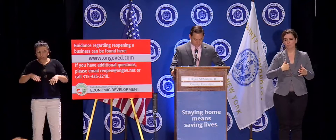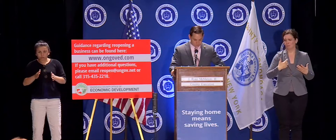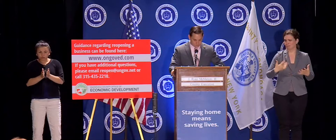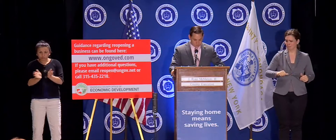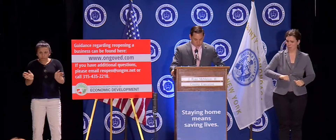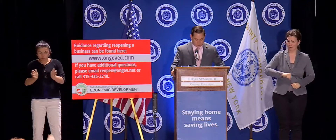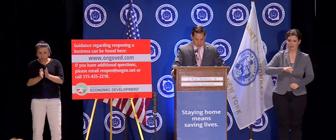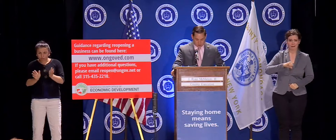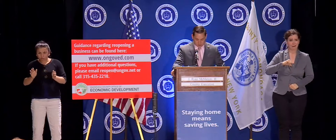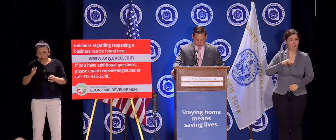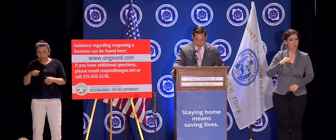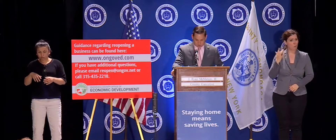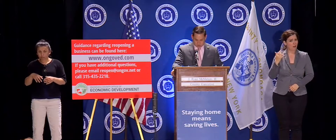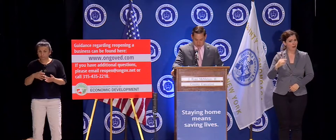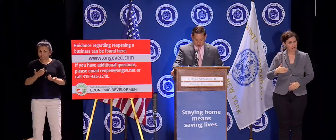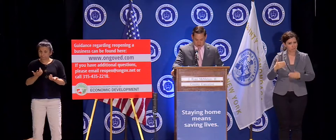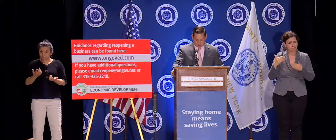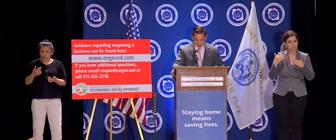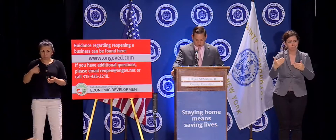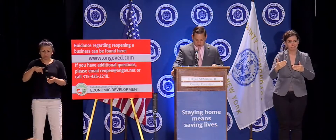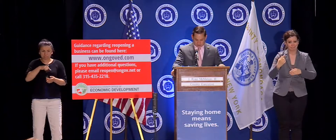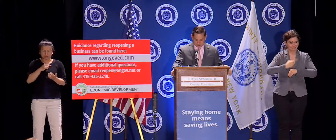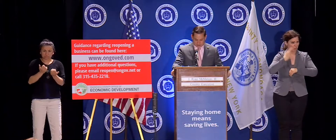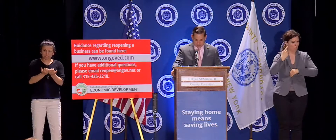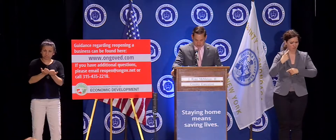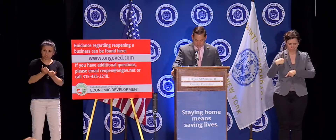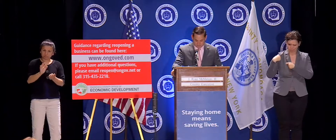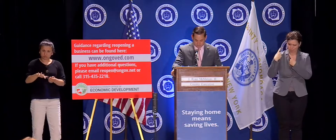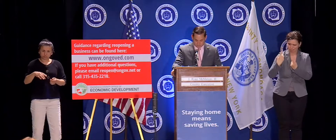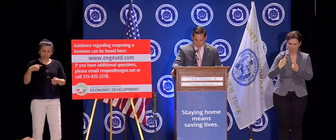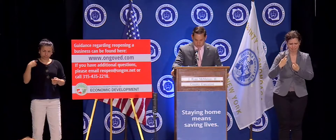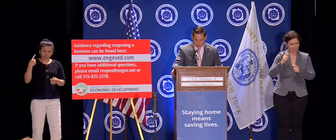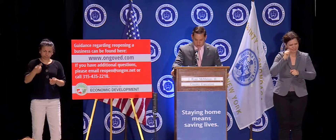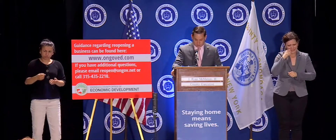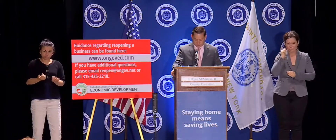leading. Looking at our regional testing data,